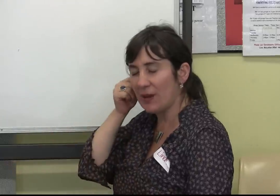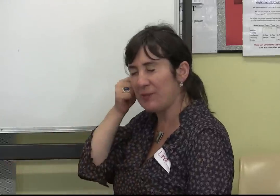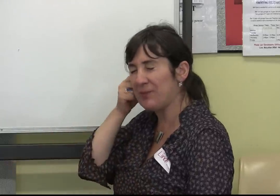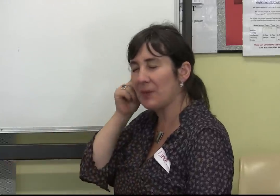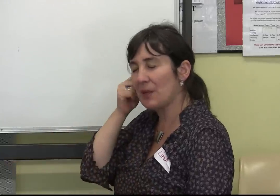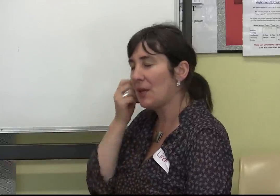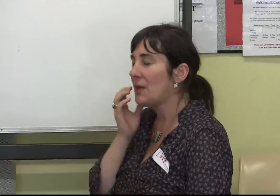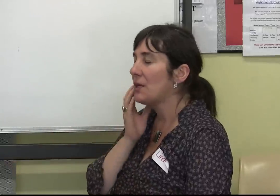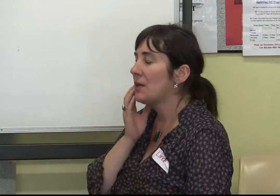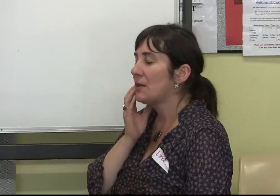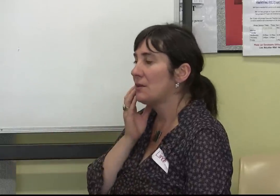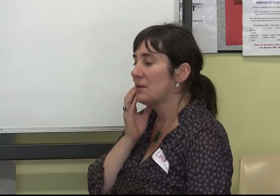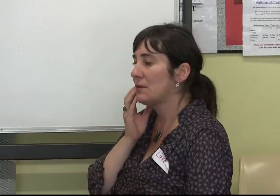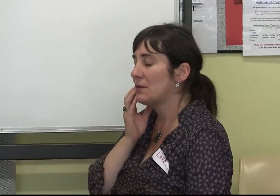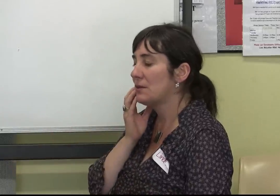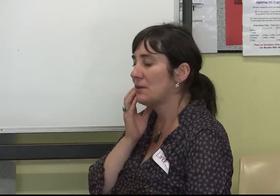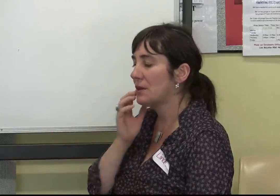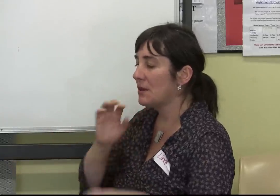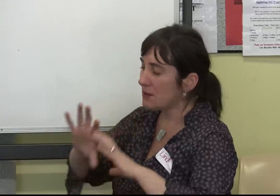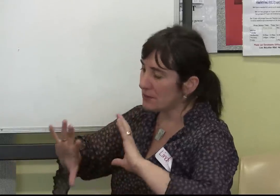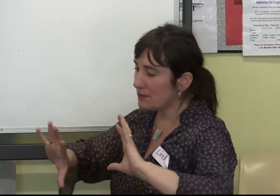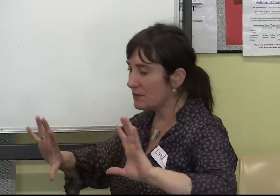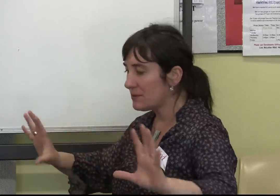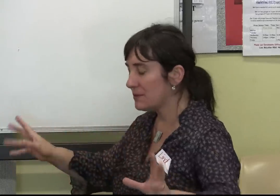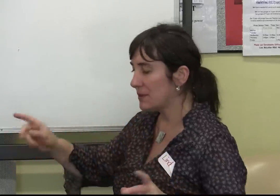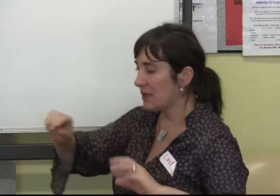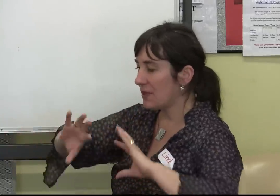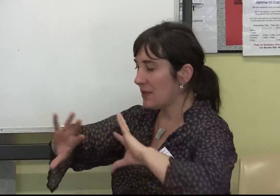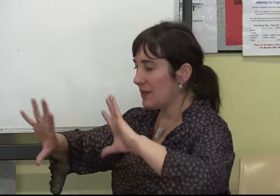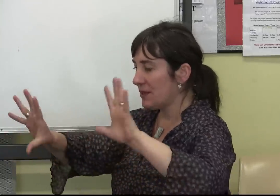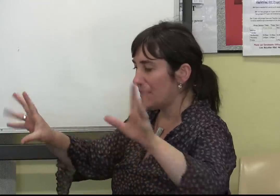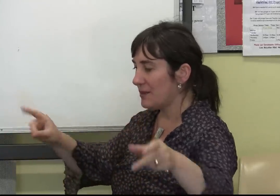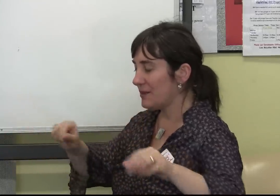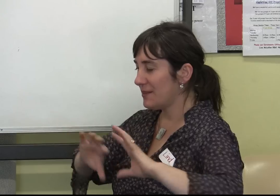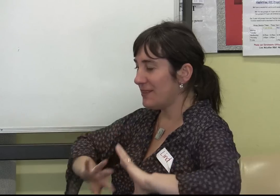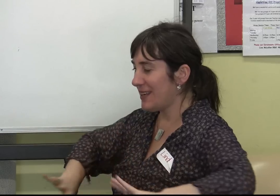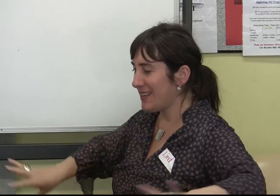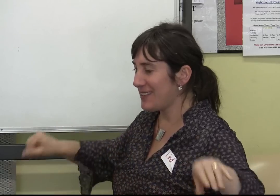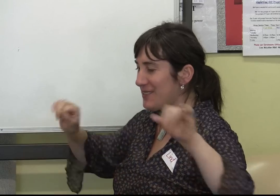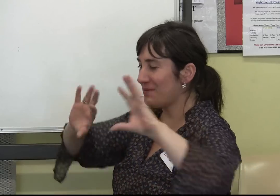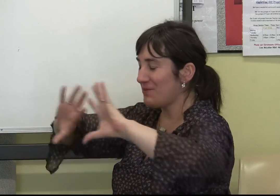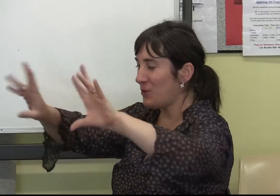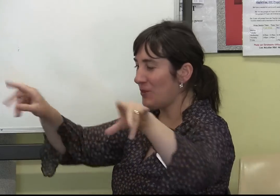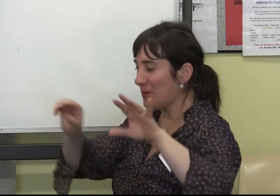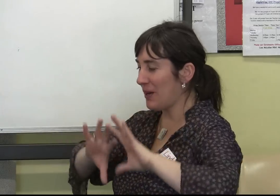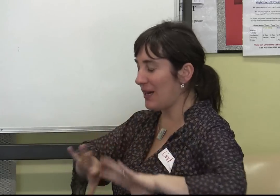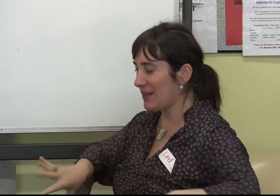moving apart.